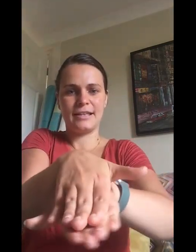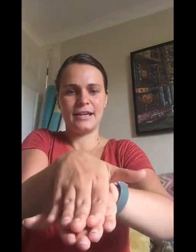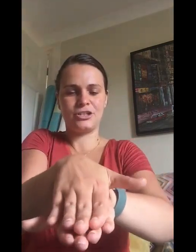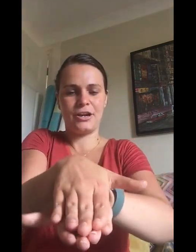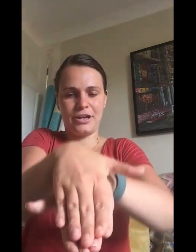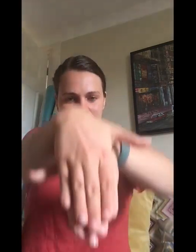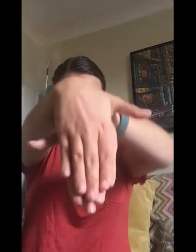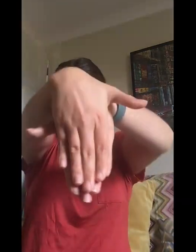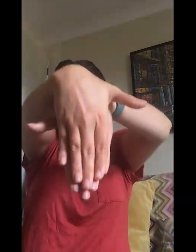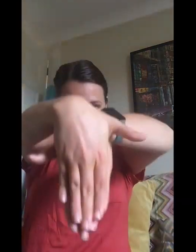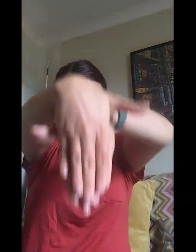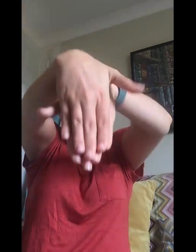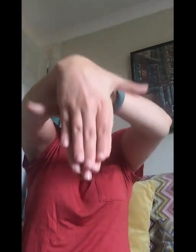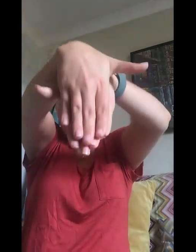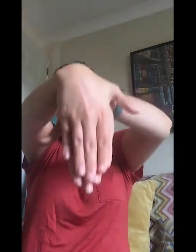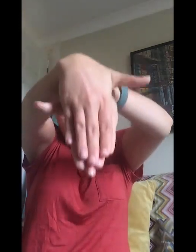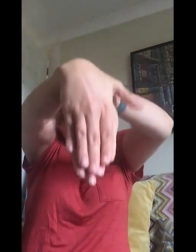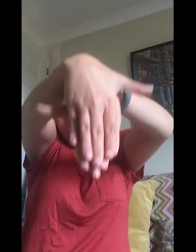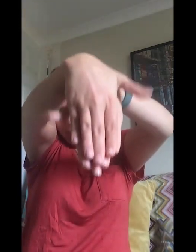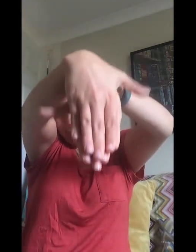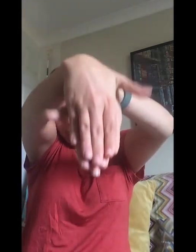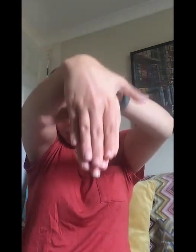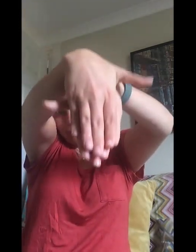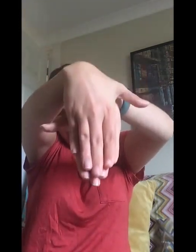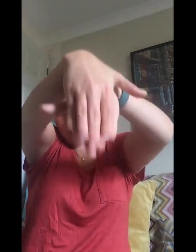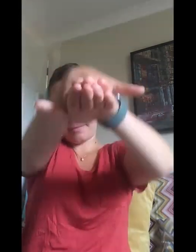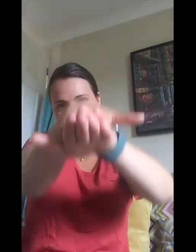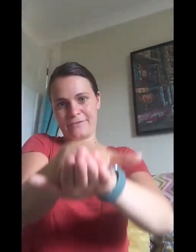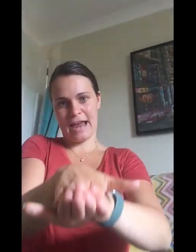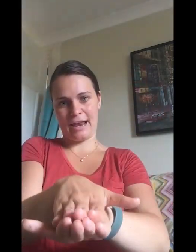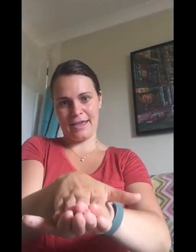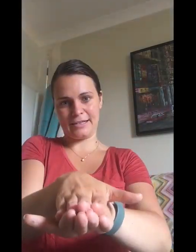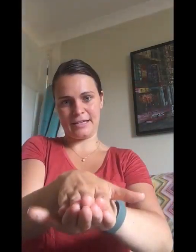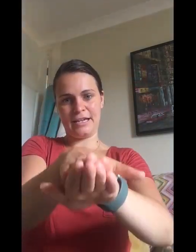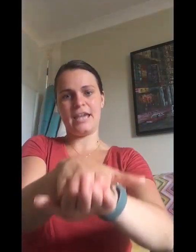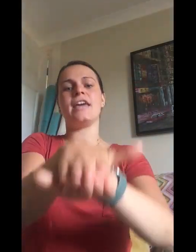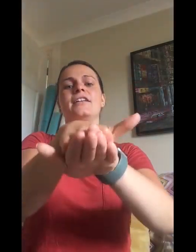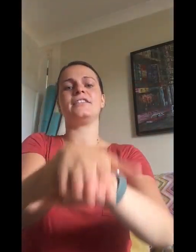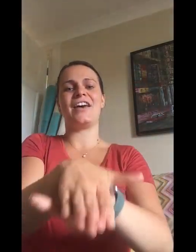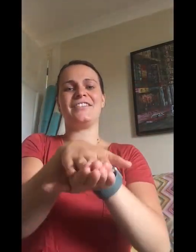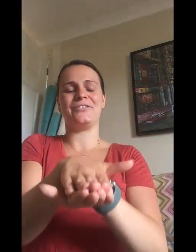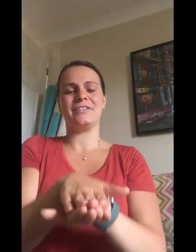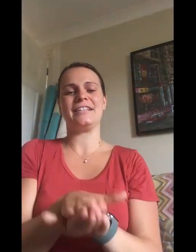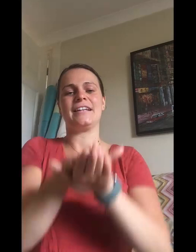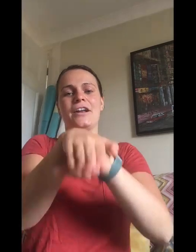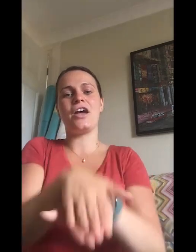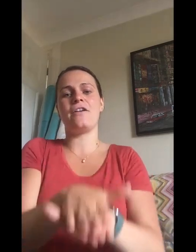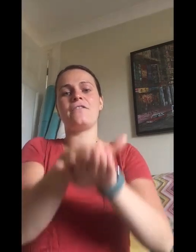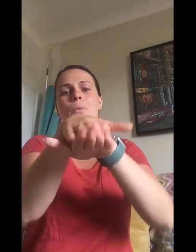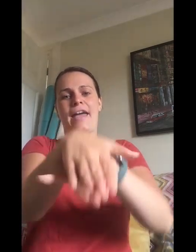let's show you. Turtle. But it's flat like this. Turtle. So he's going over the